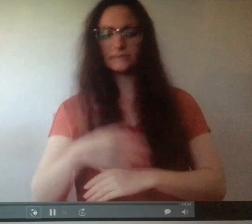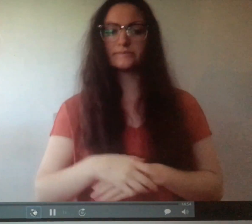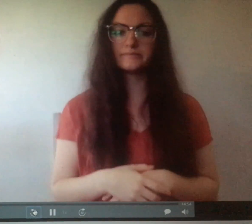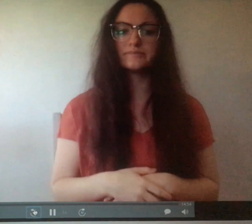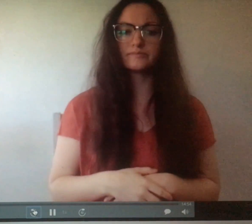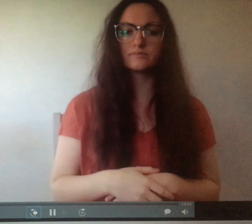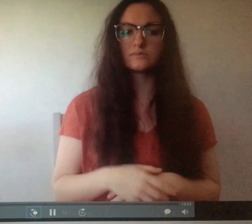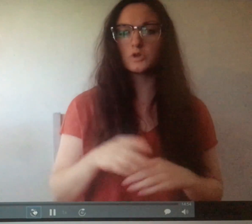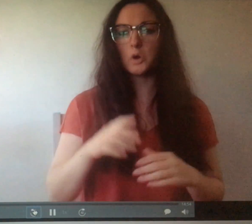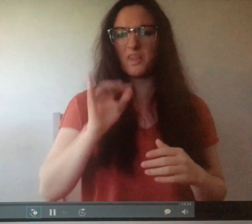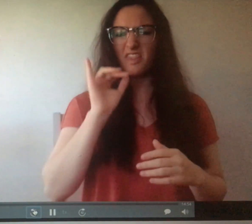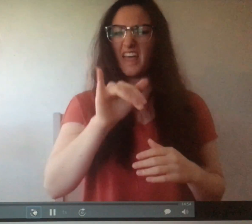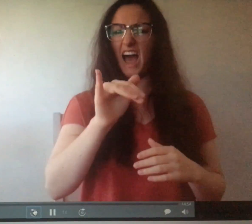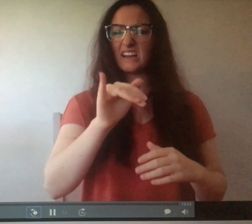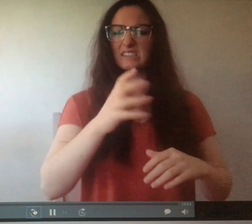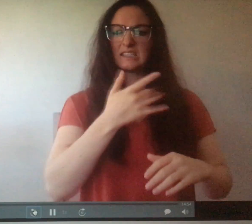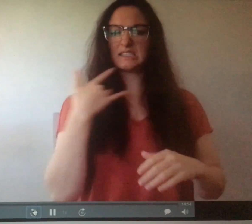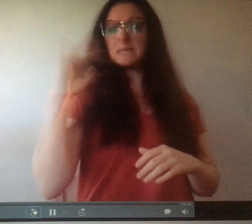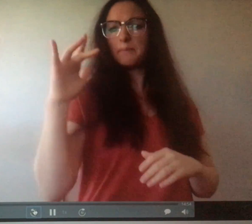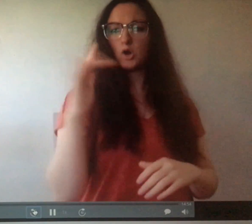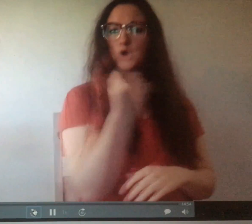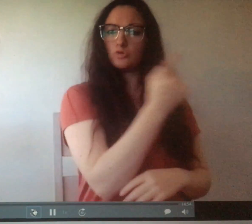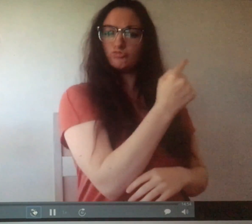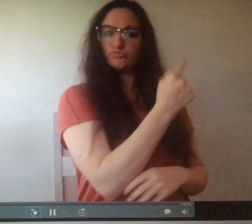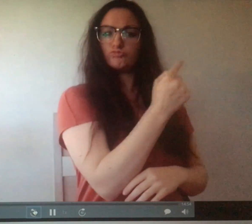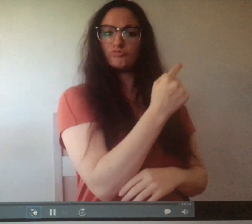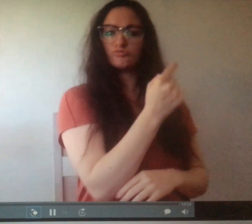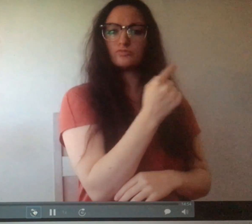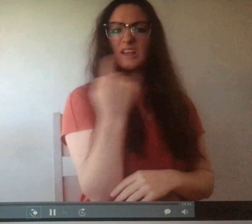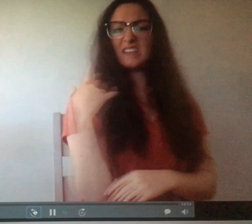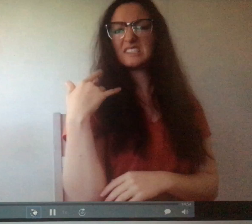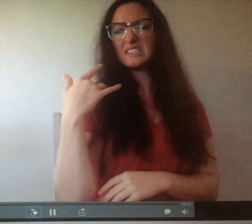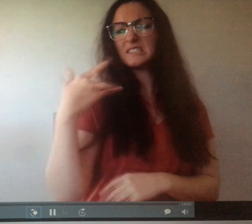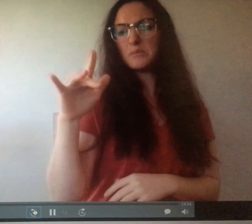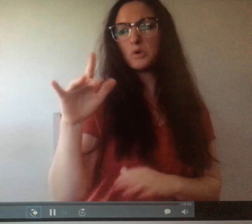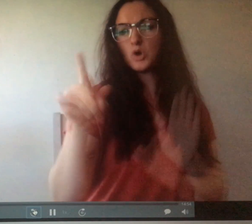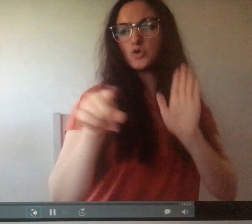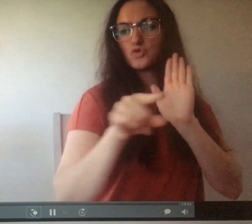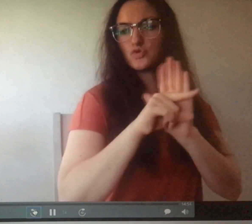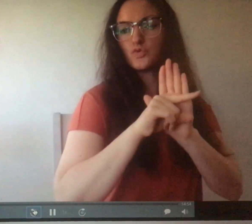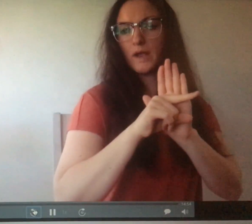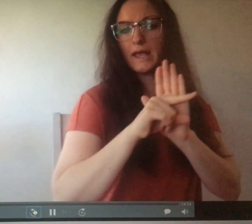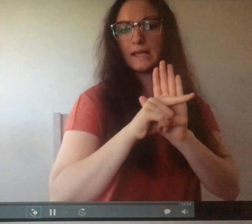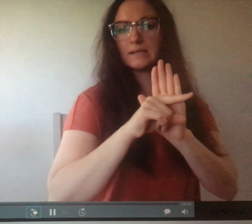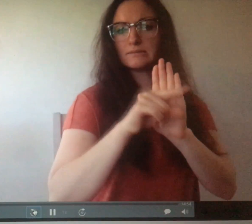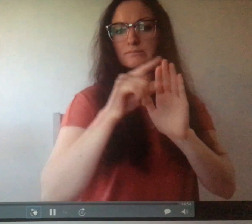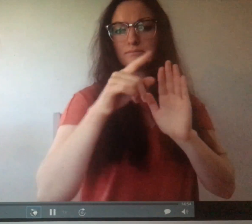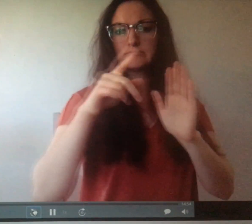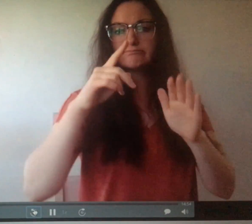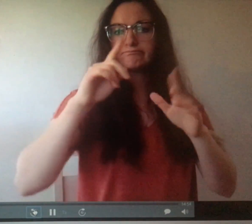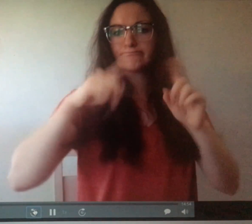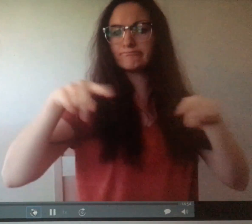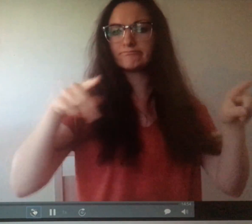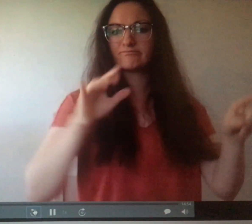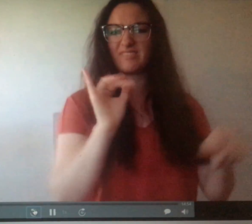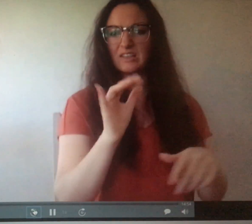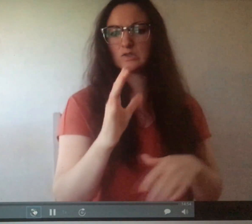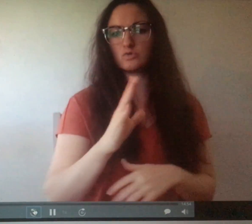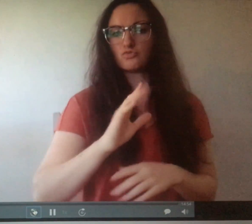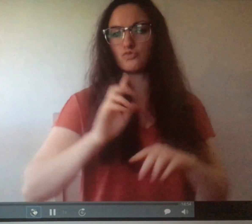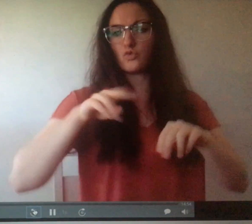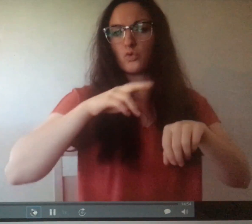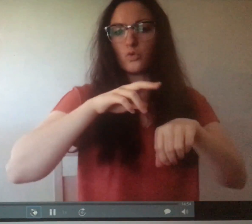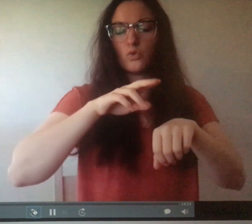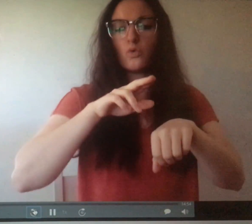relatively normal distribution. That's what it ought to look like. There are about 400 students in the course in the summer. This is the grade